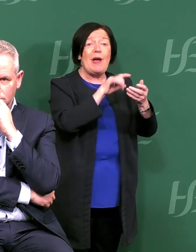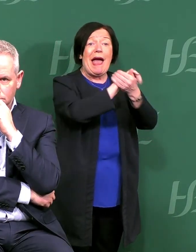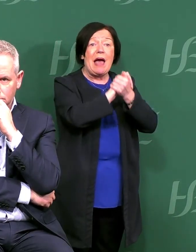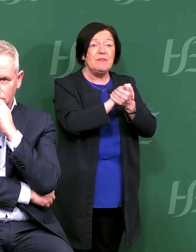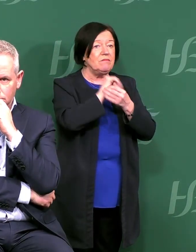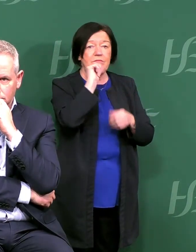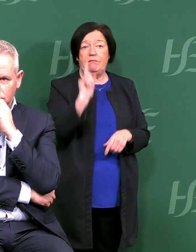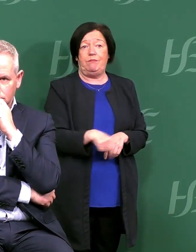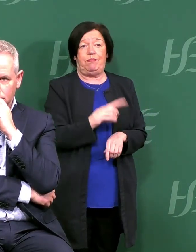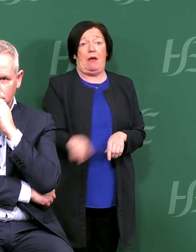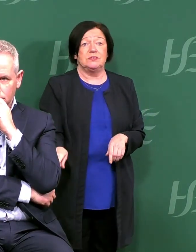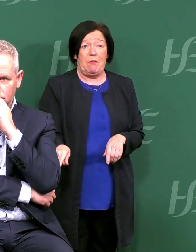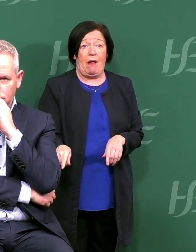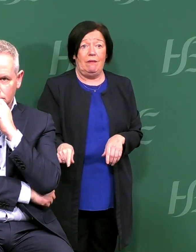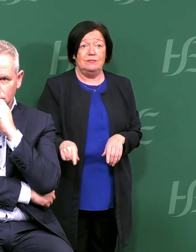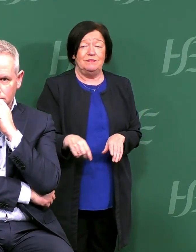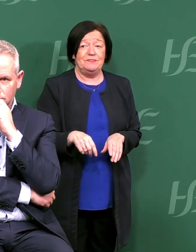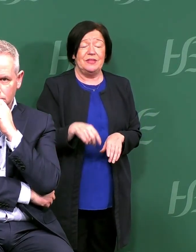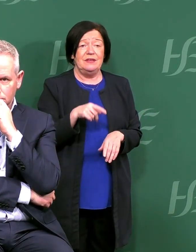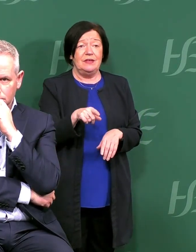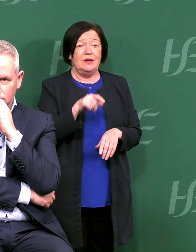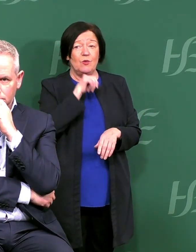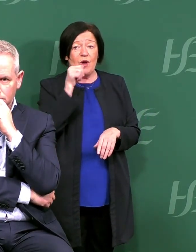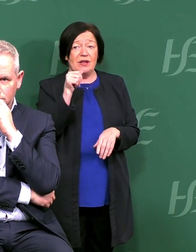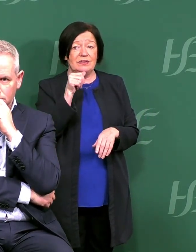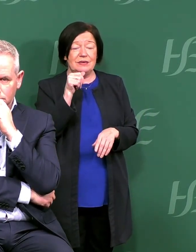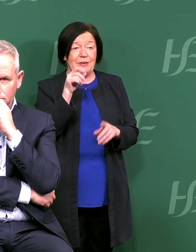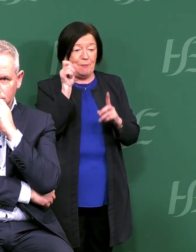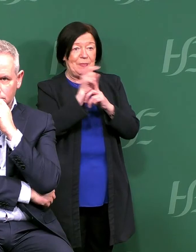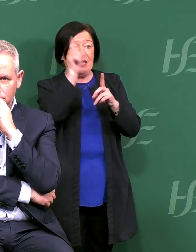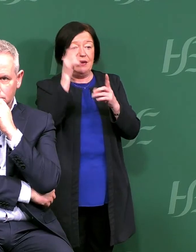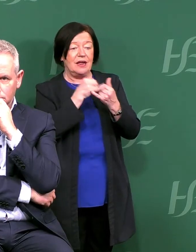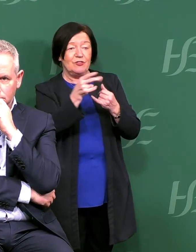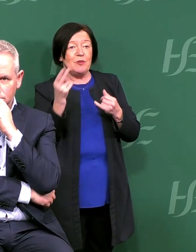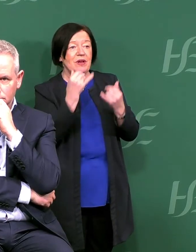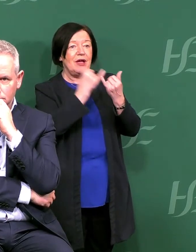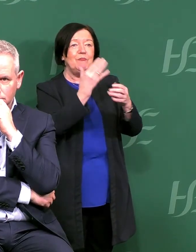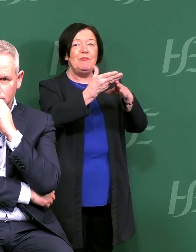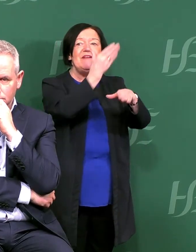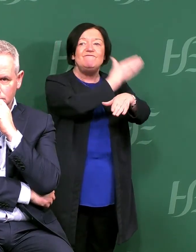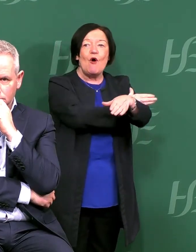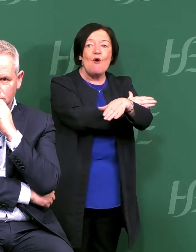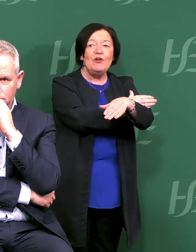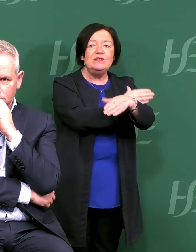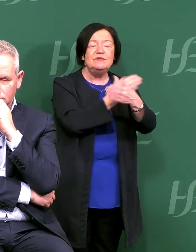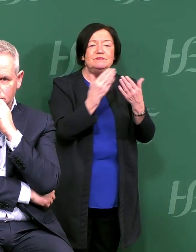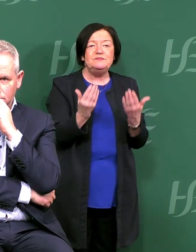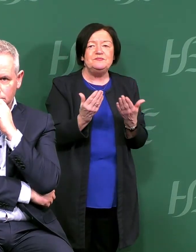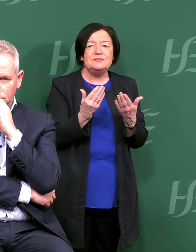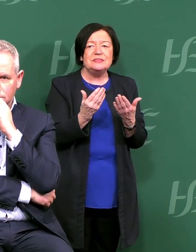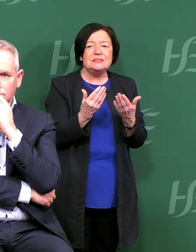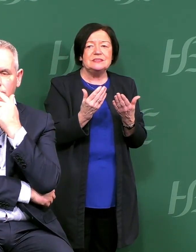wasn't possible. They weren't pinged, they and their partner, like they had been when they've been previously